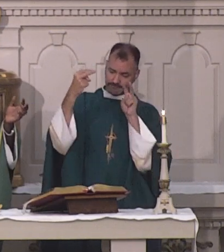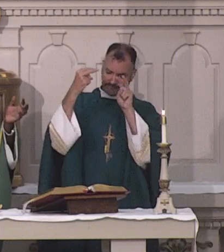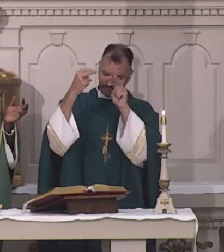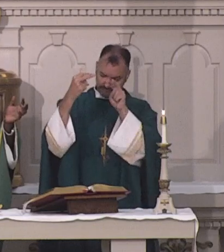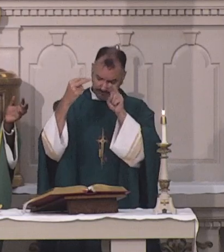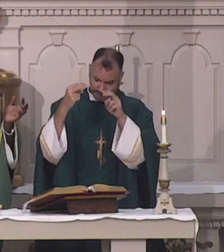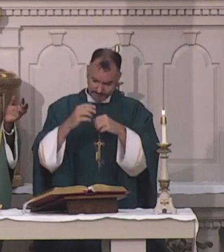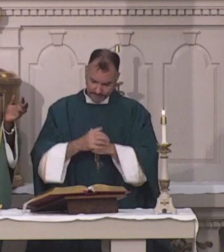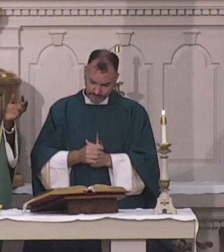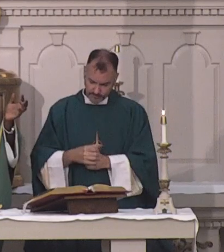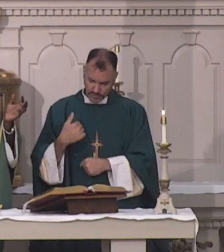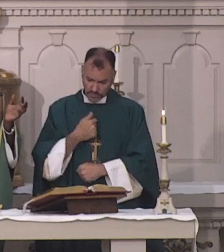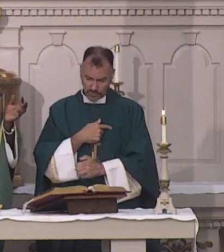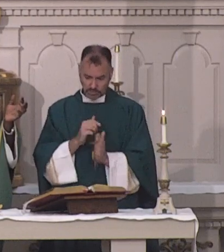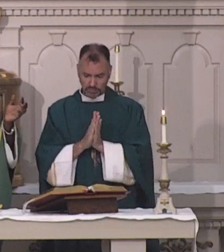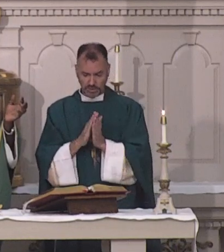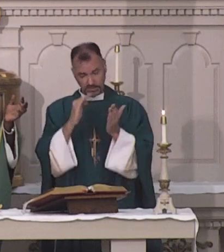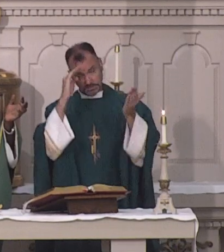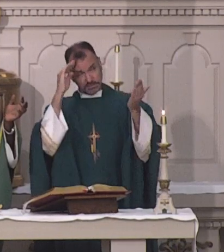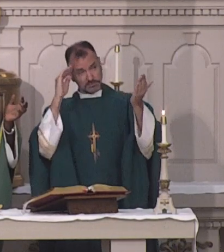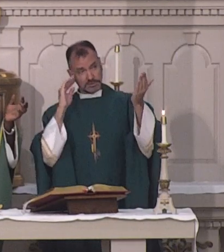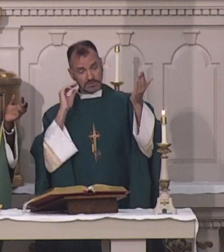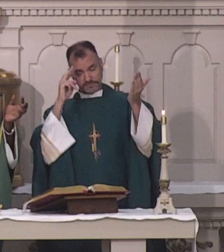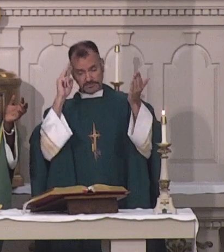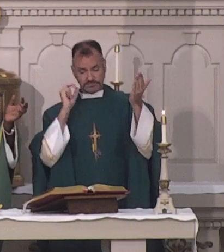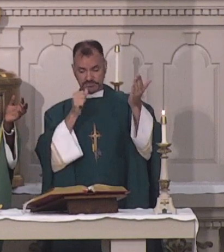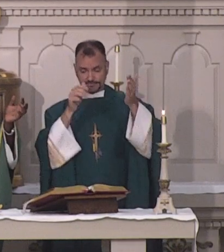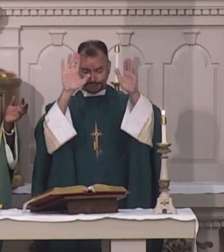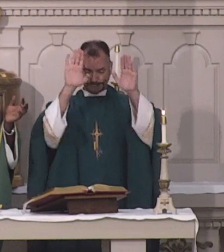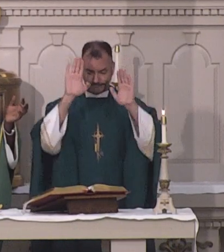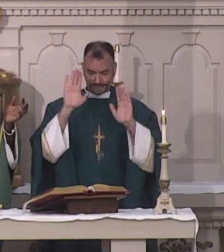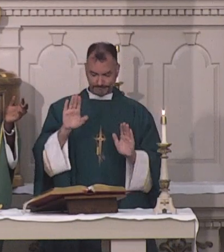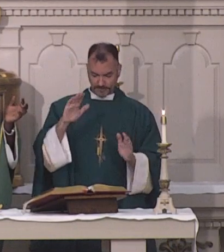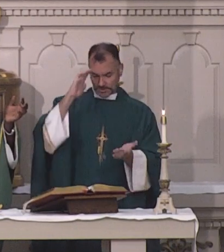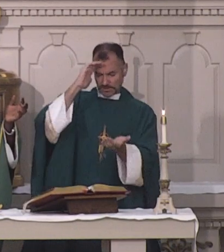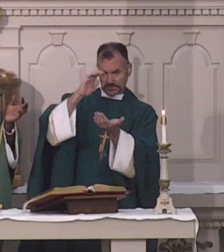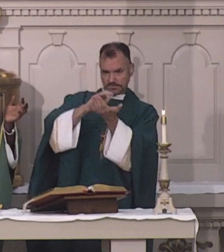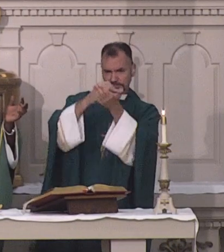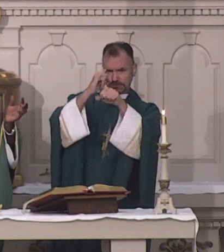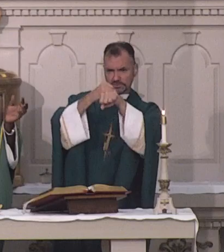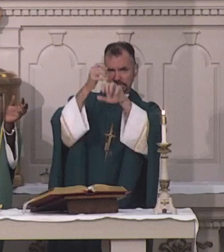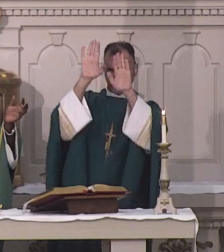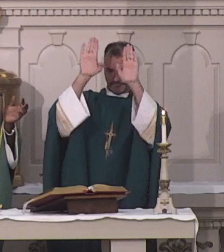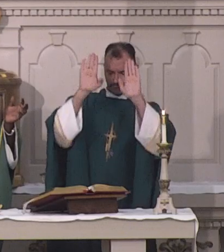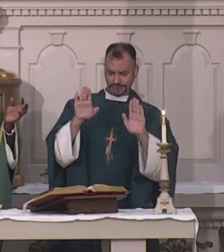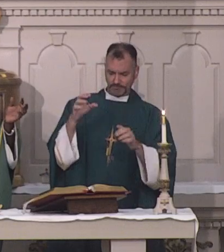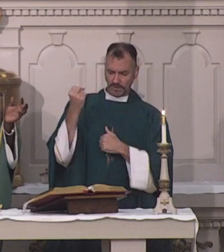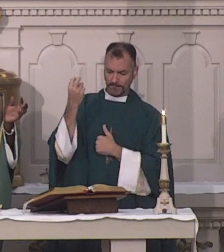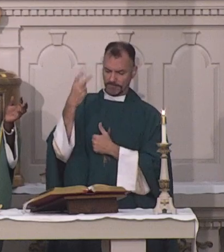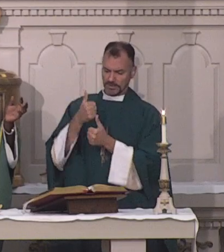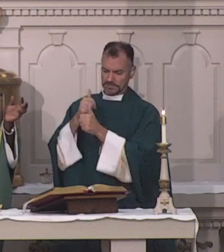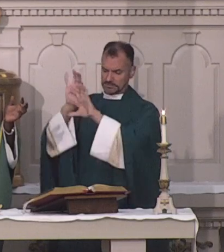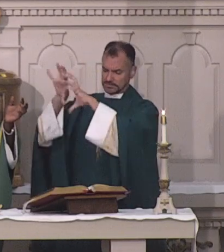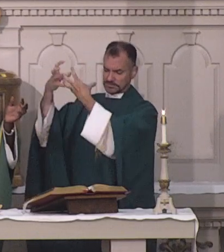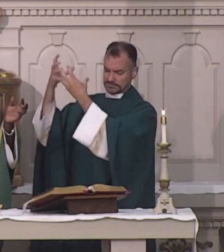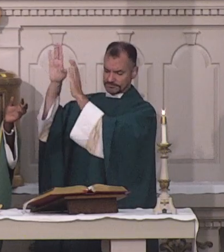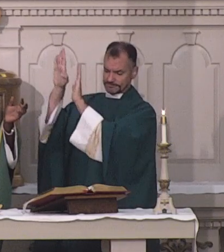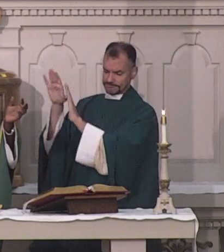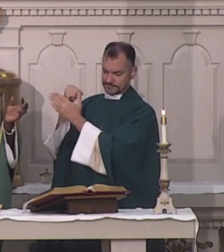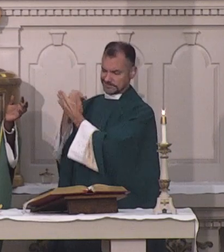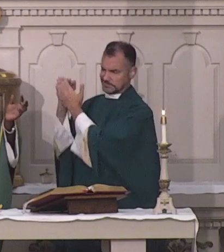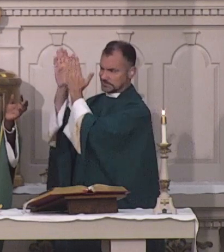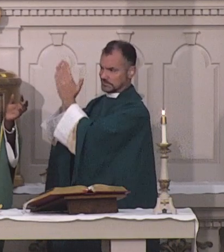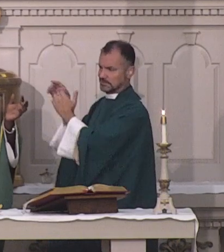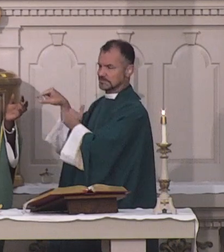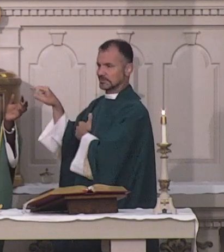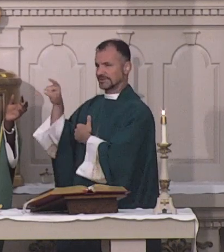mercy. Welcome them into the light of your face. Have mercy on us all, we pray,